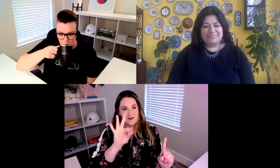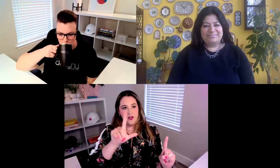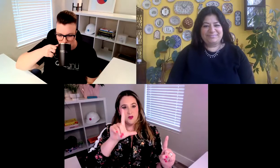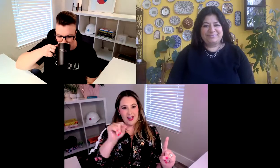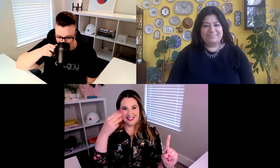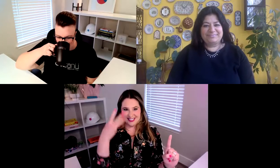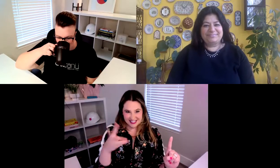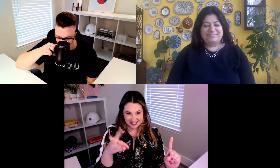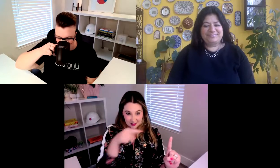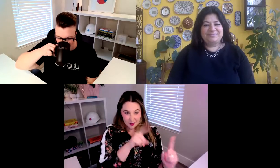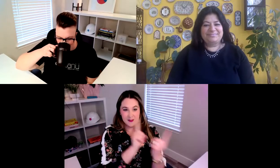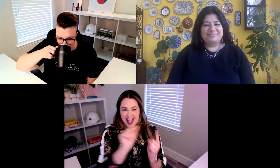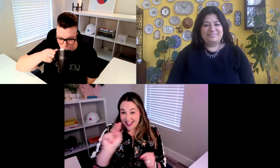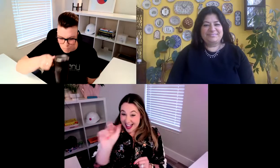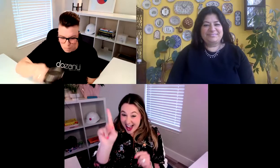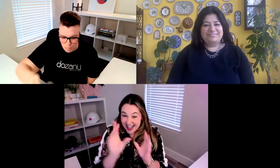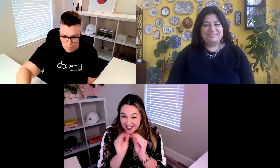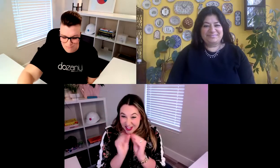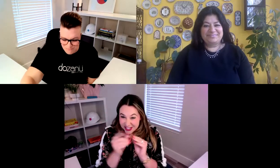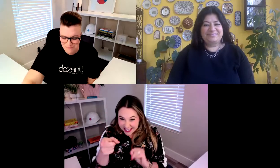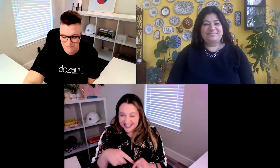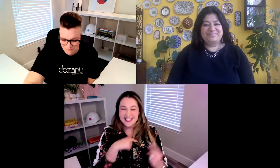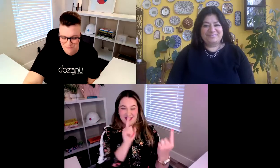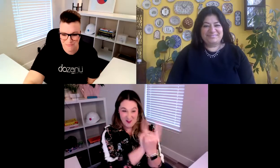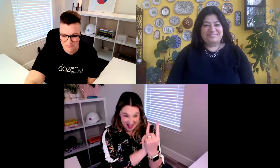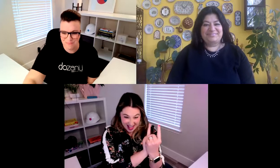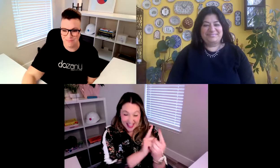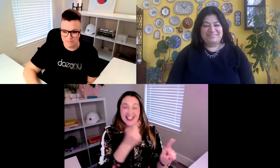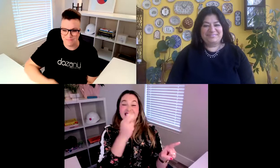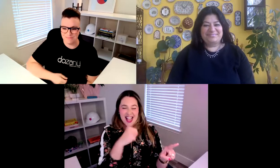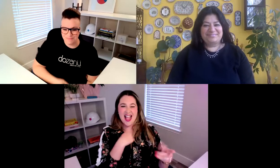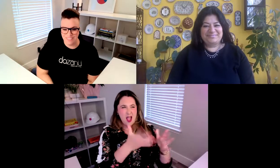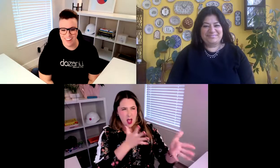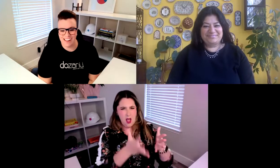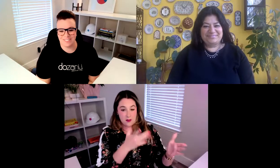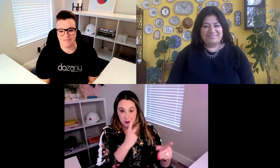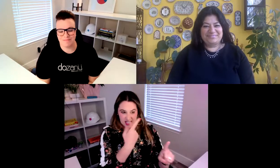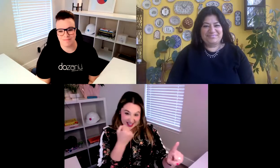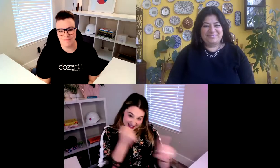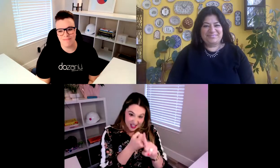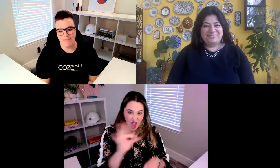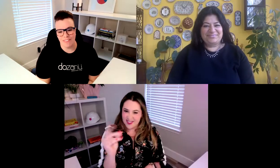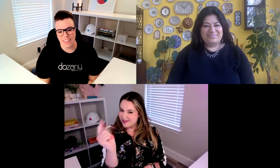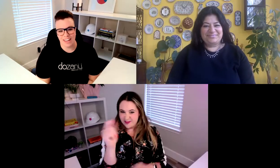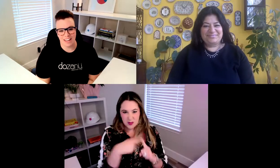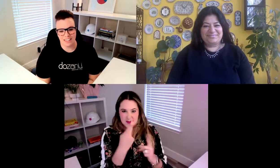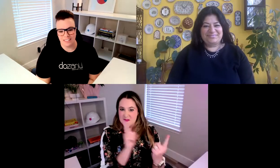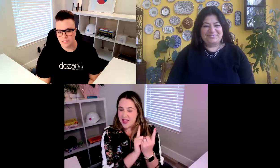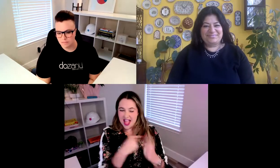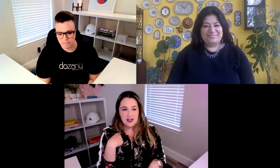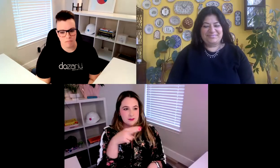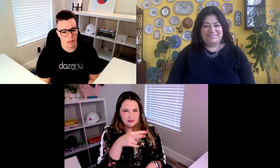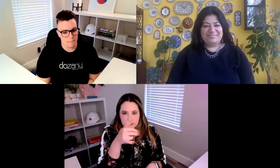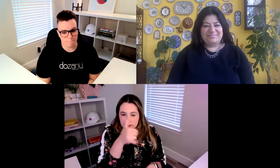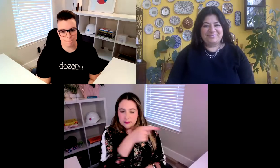is Michelle saying, yeah, really, it happened in July of 2016, and we met at an NAD conference. So we met and we were talking, and really, it